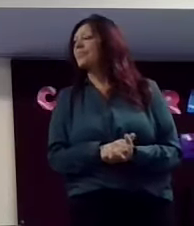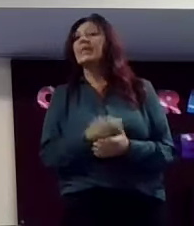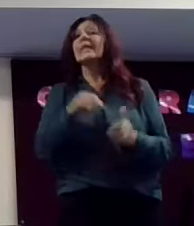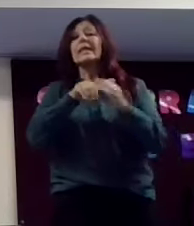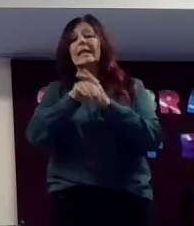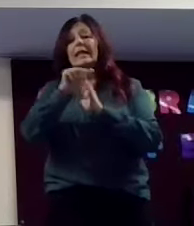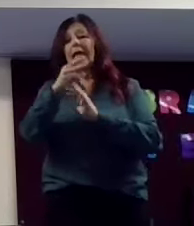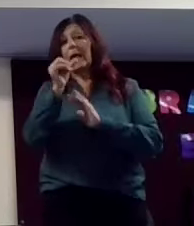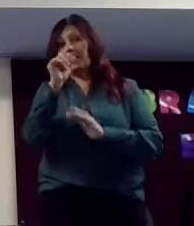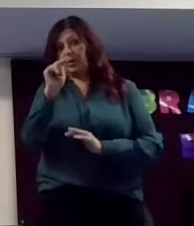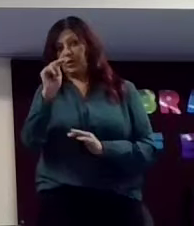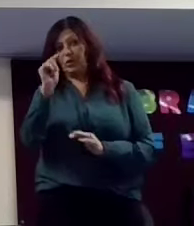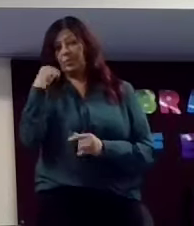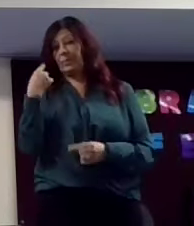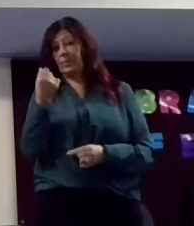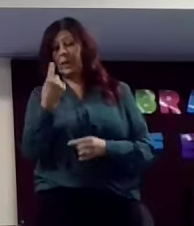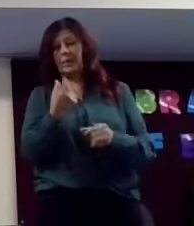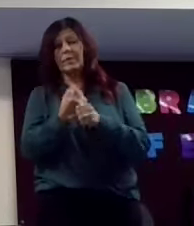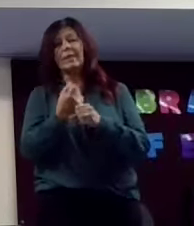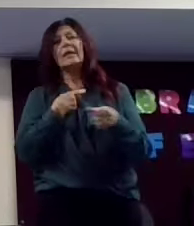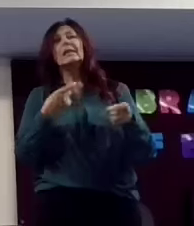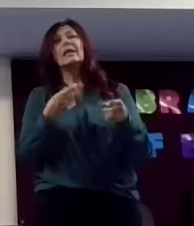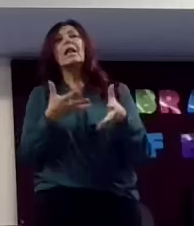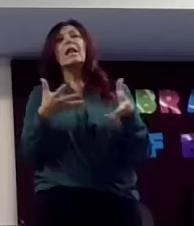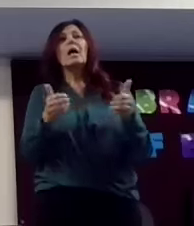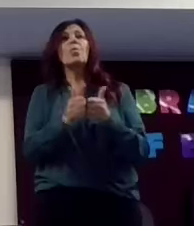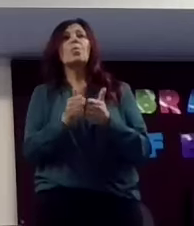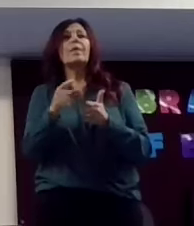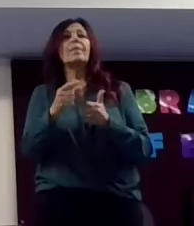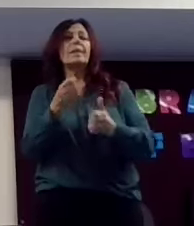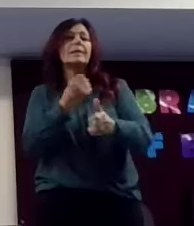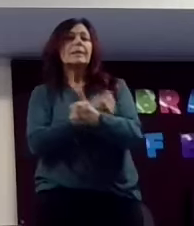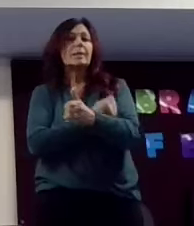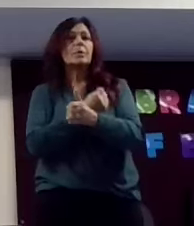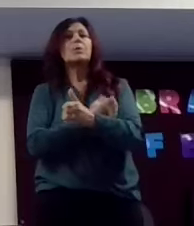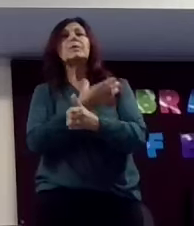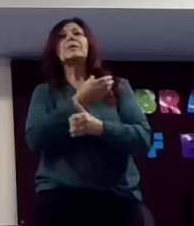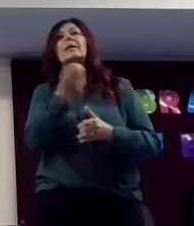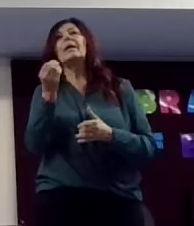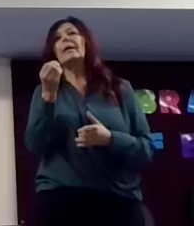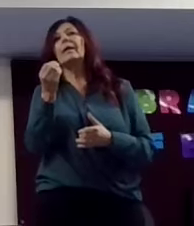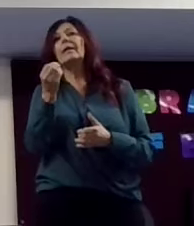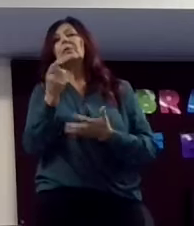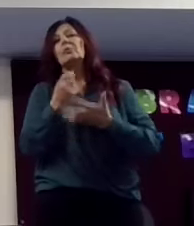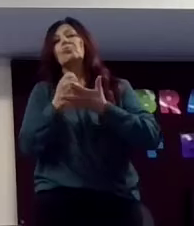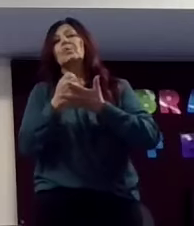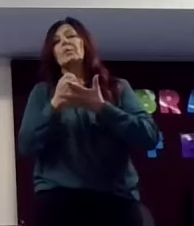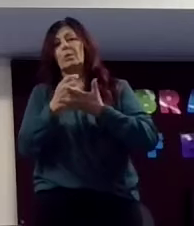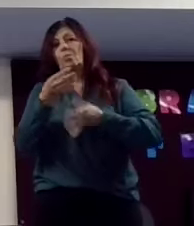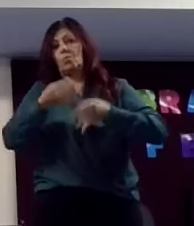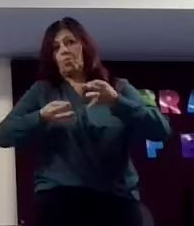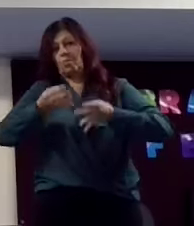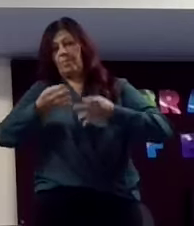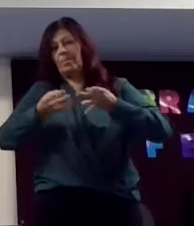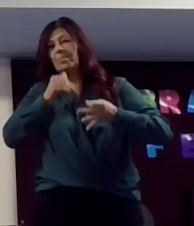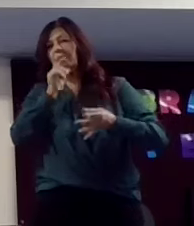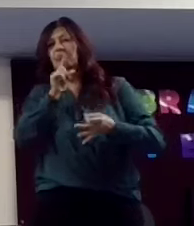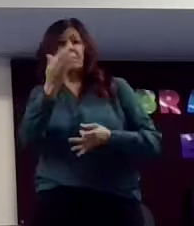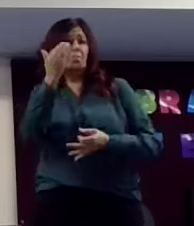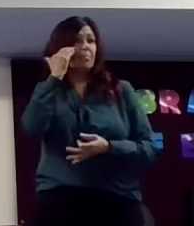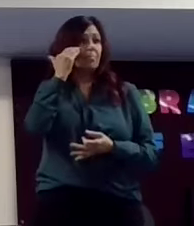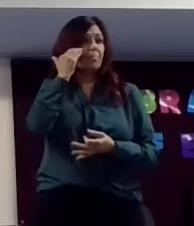In Amherst, where I've been for 11 years, I deal a lot with the substance abuse and the treatment courts that we have. Not sure if